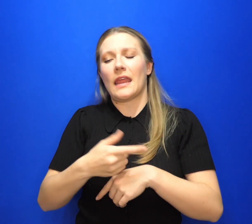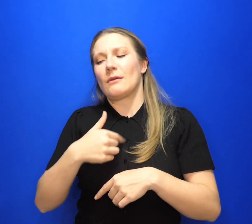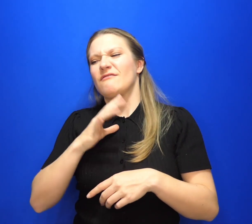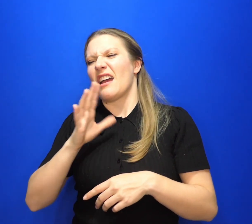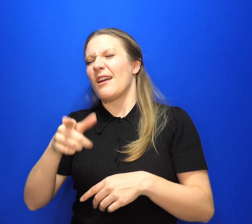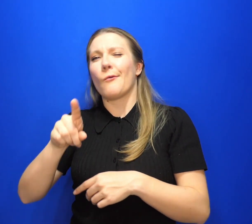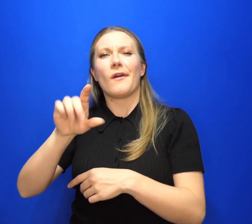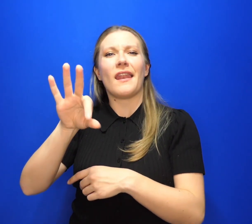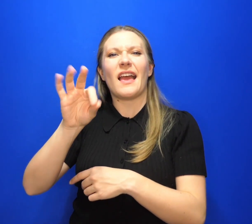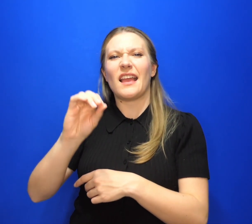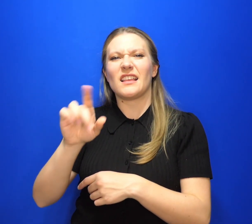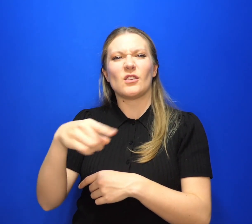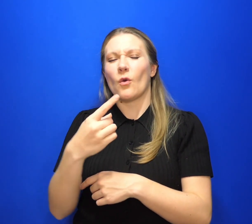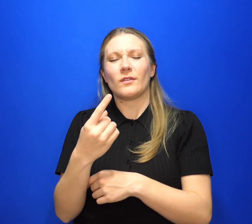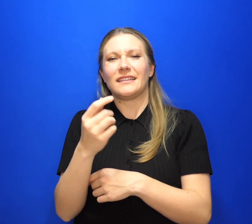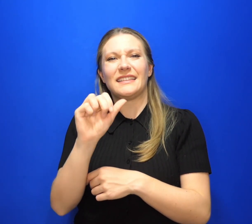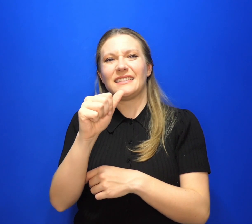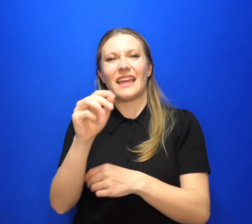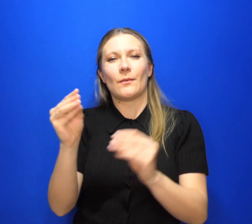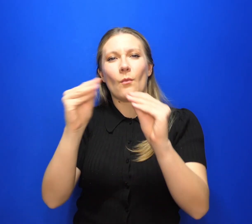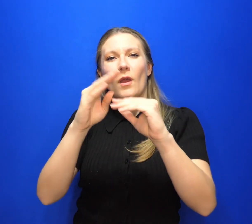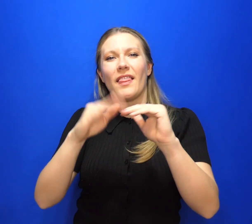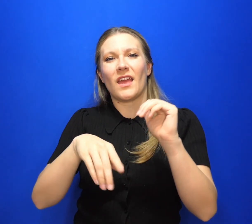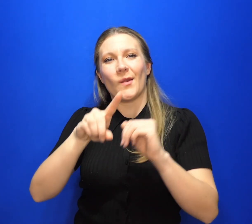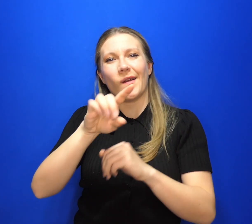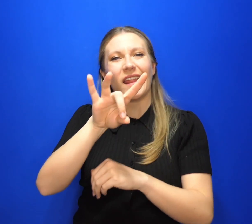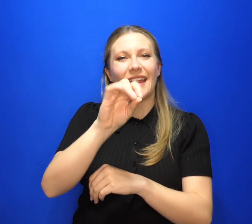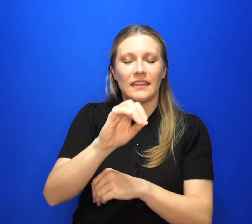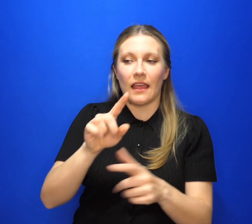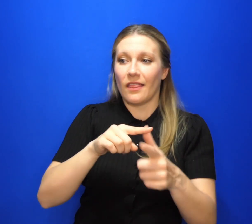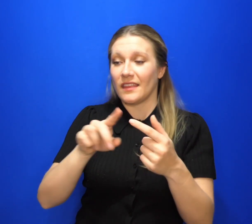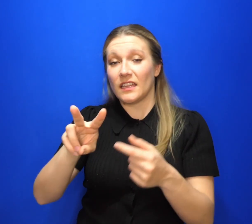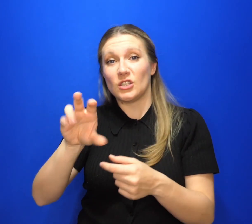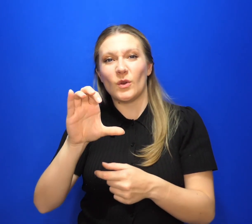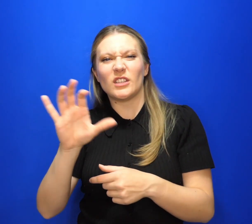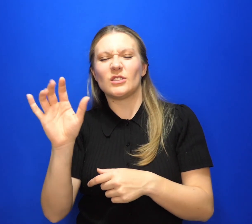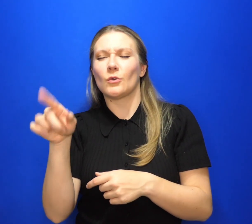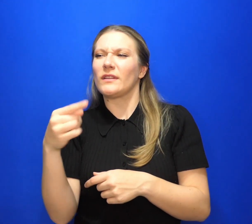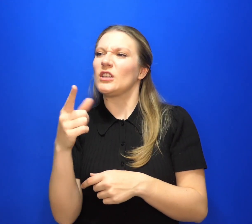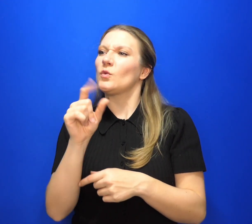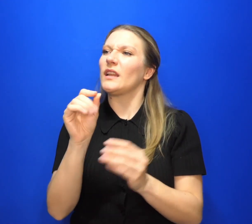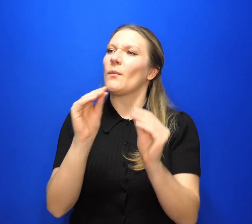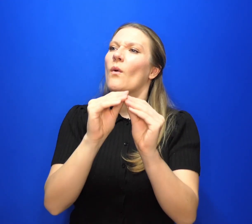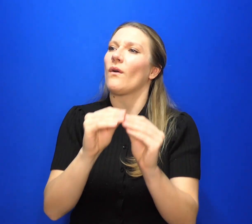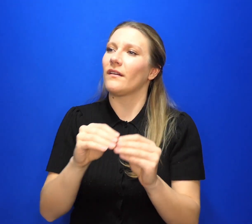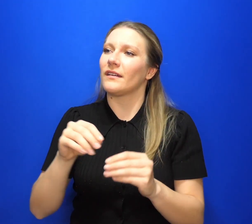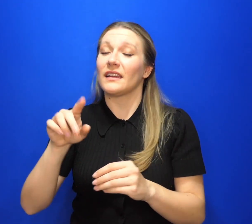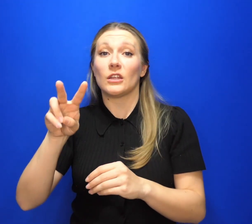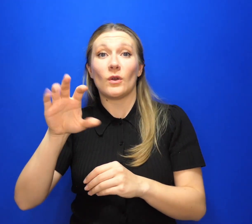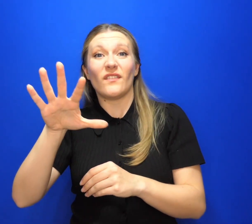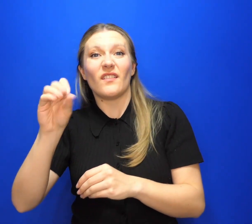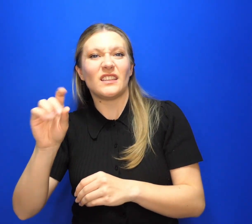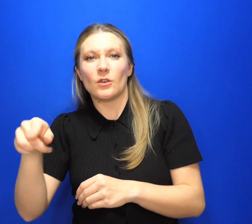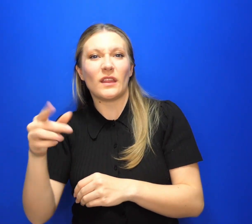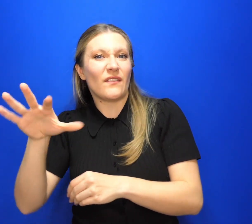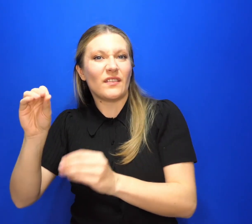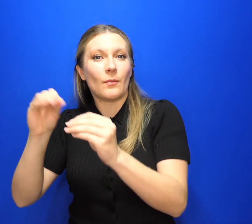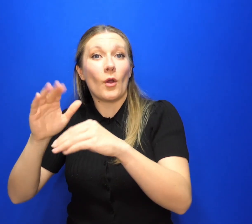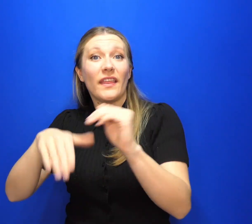well, that's only 10 more than 180. And then 200 was only 20 more. And then 250 was only 50 more than 200. And I was okay with 200. And before